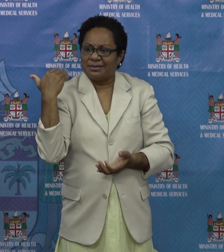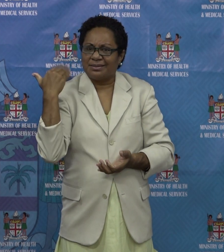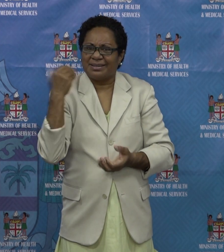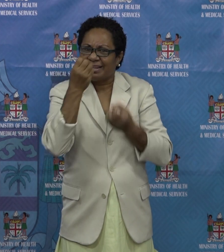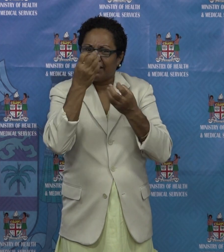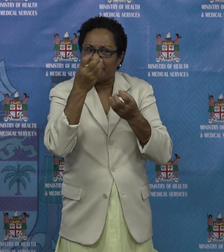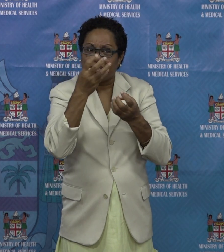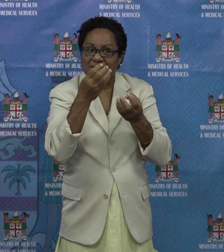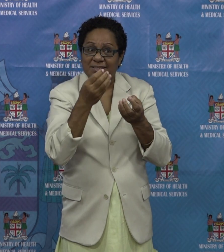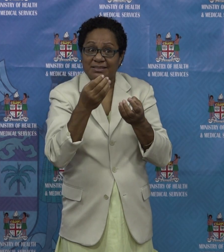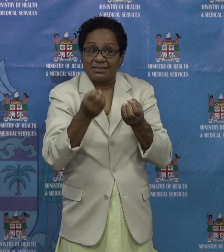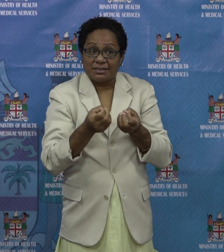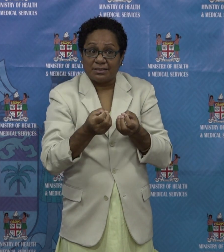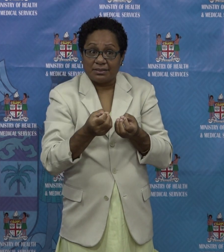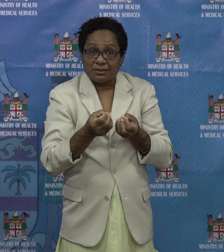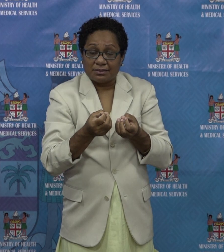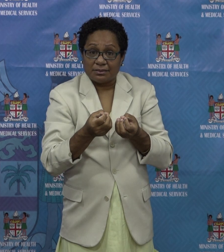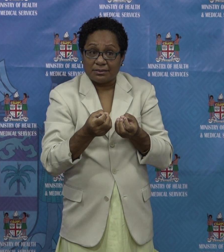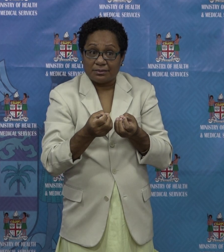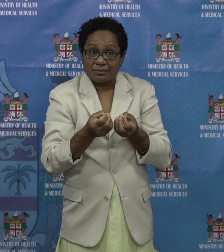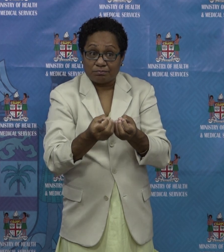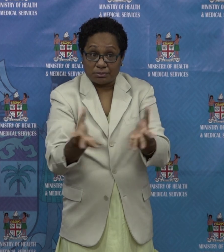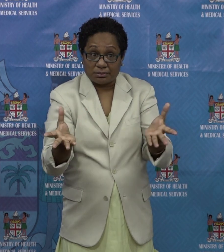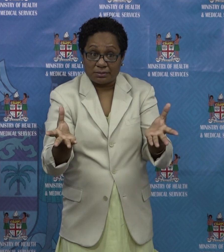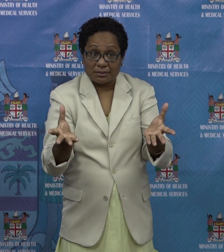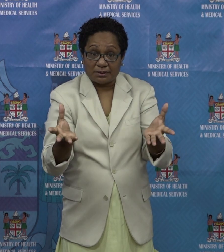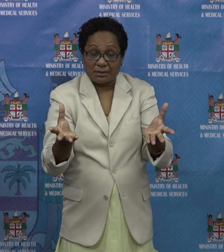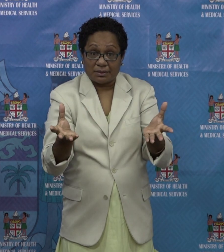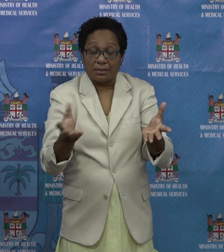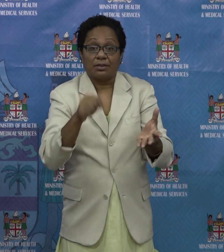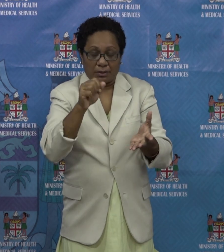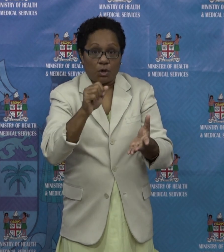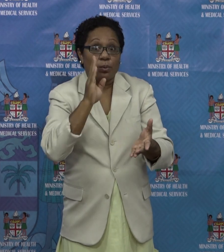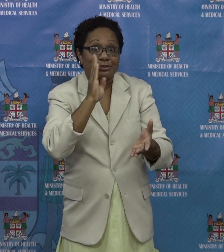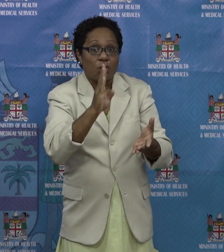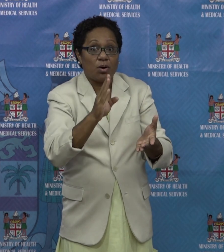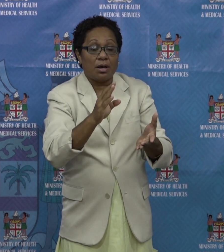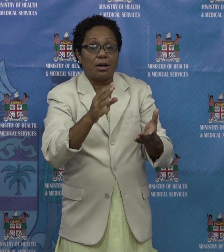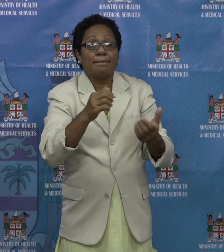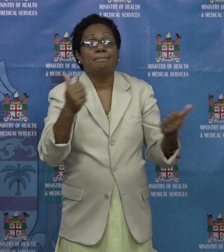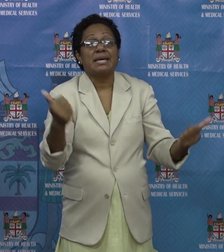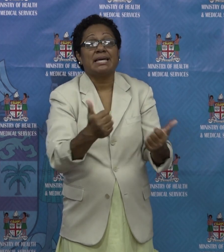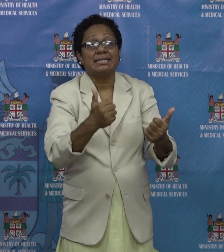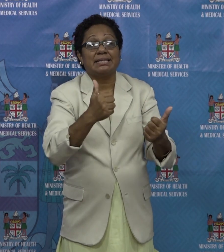across, we noticed that there was a big number of names in the list.